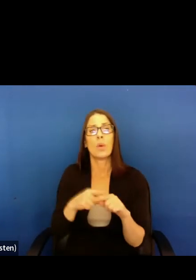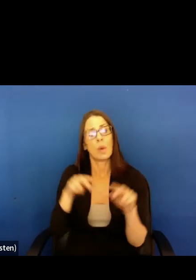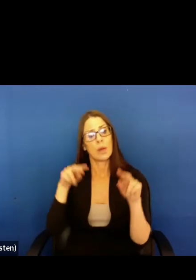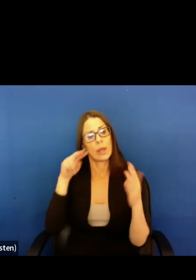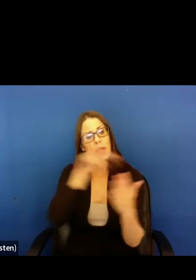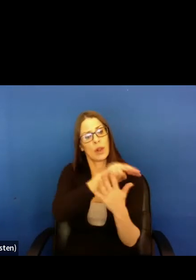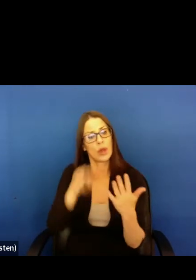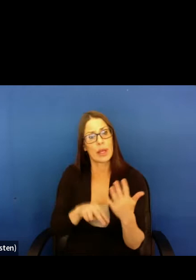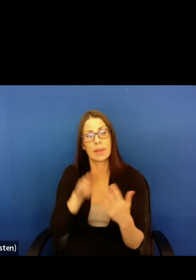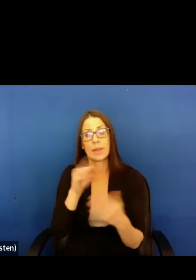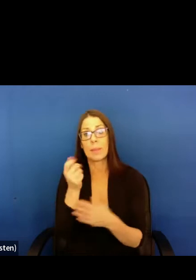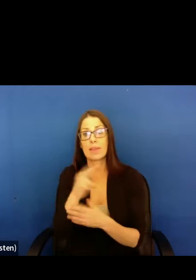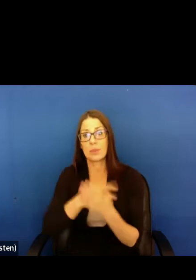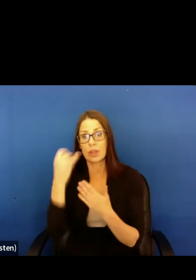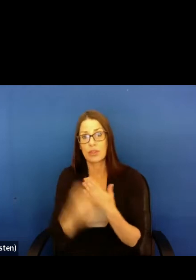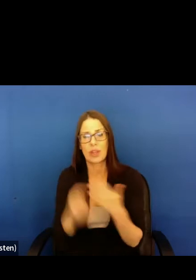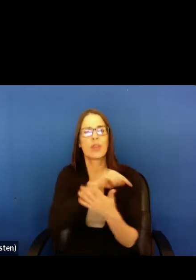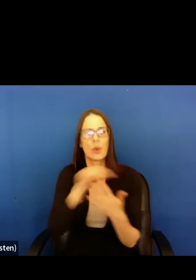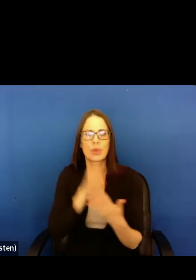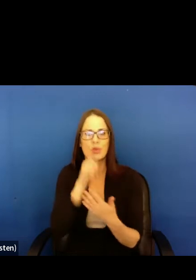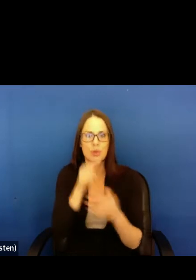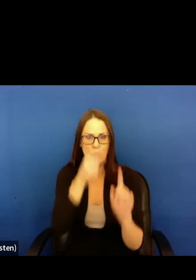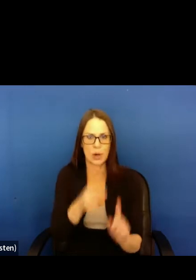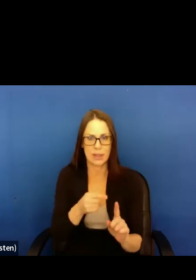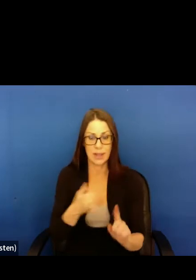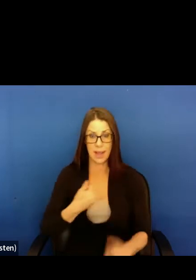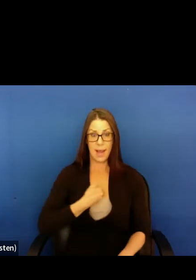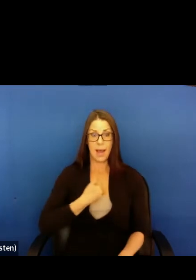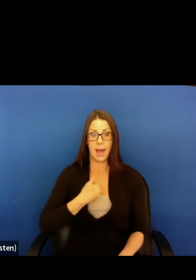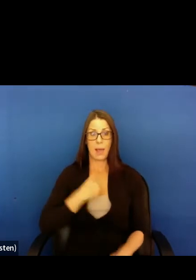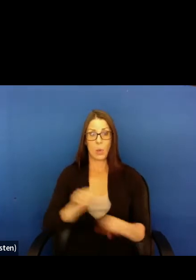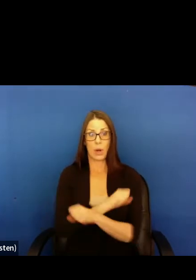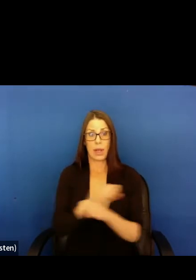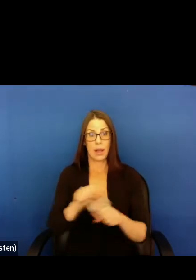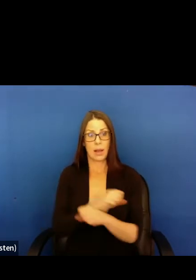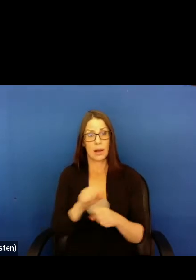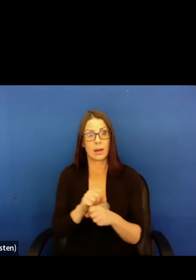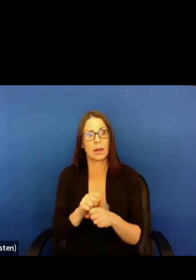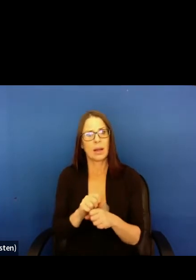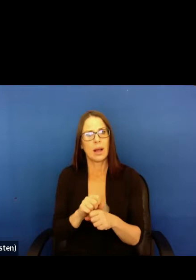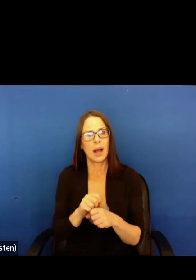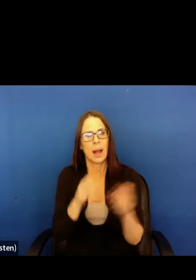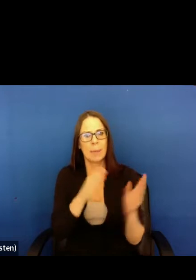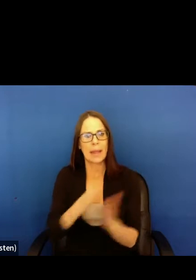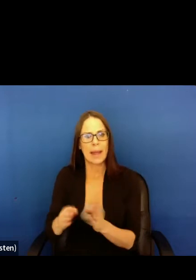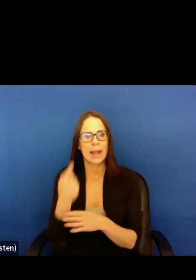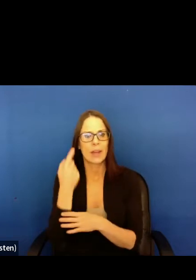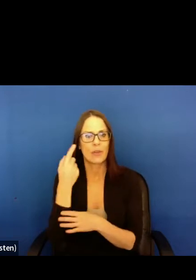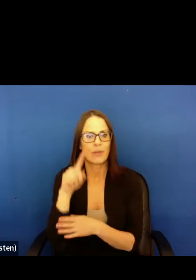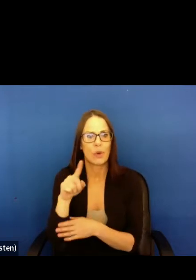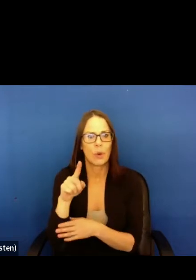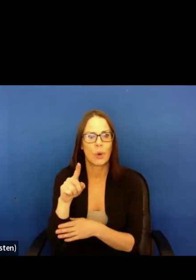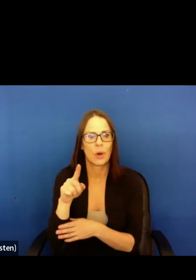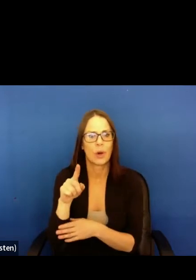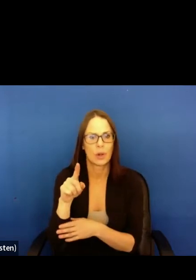me personally, I am working on a planning study for the first floor of Hayden Hall. So that's, again, where I'm going to take the KMA